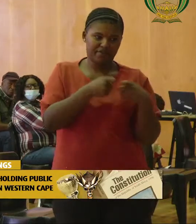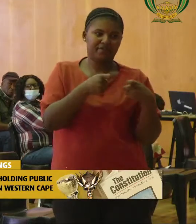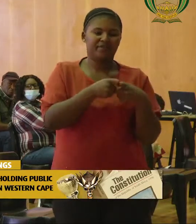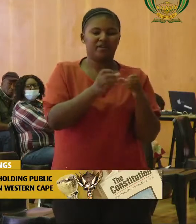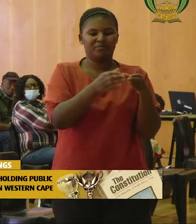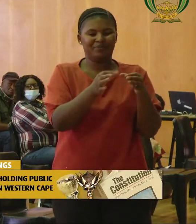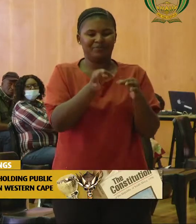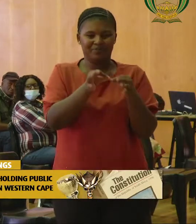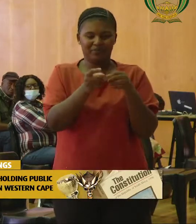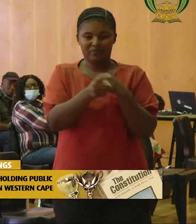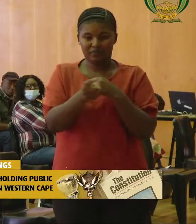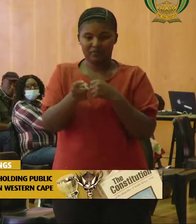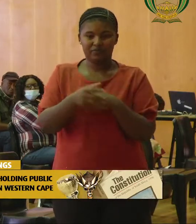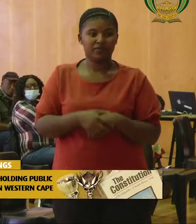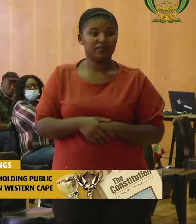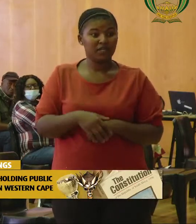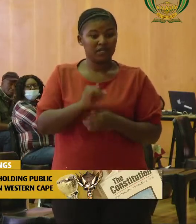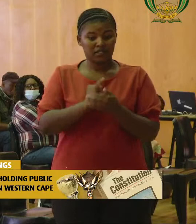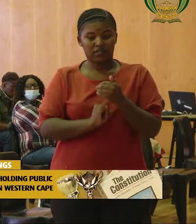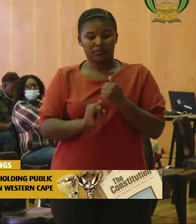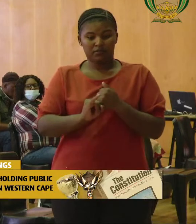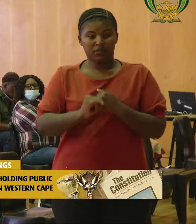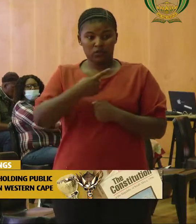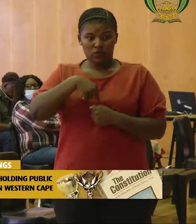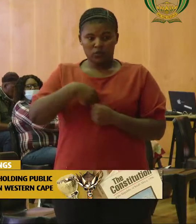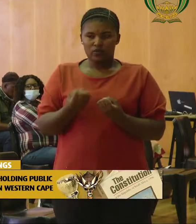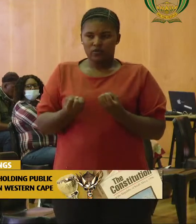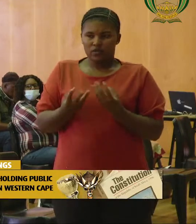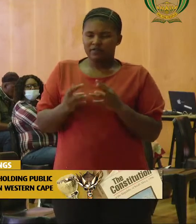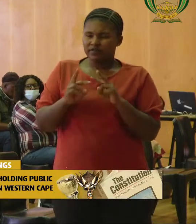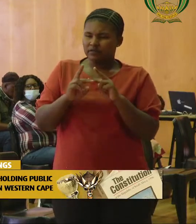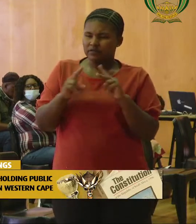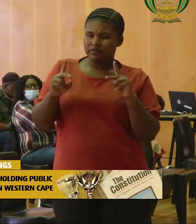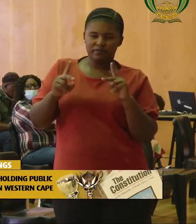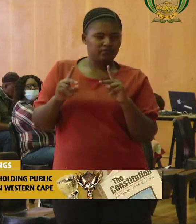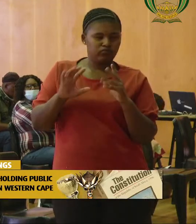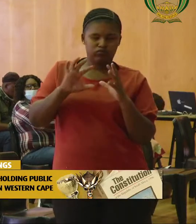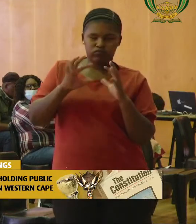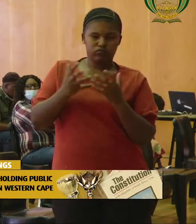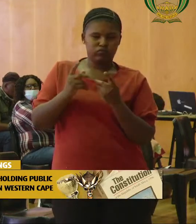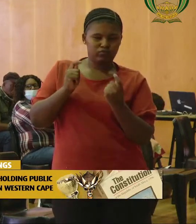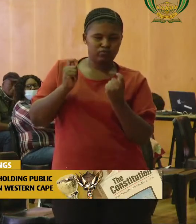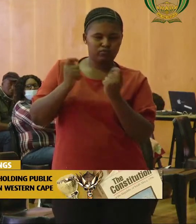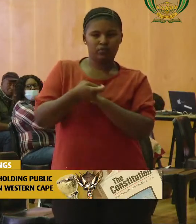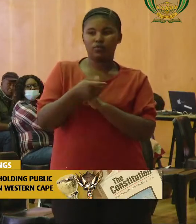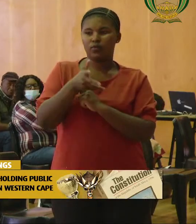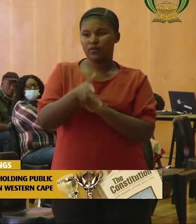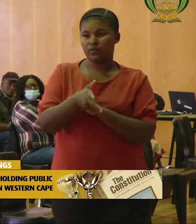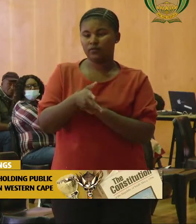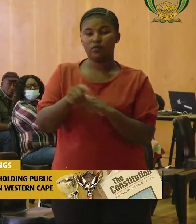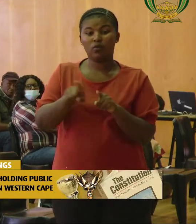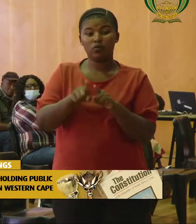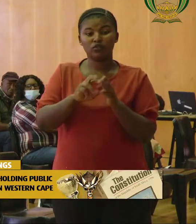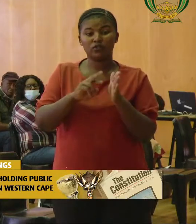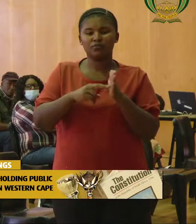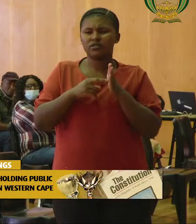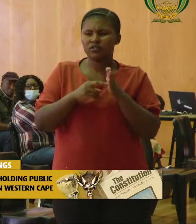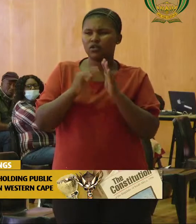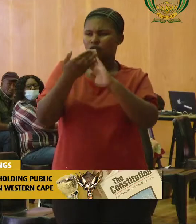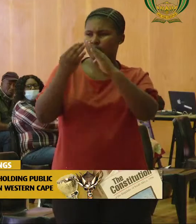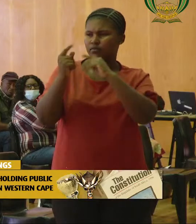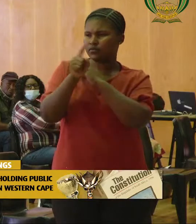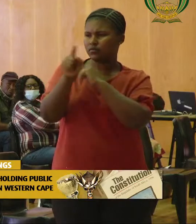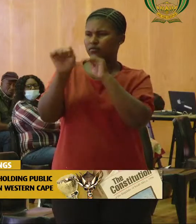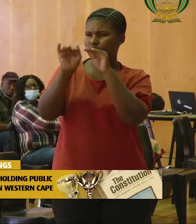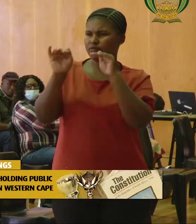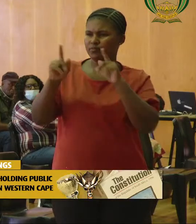going forward. We will provide a different space to represent a community of people that